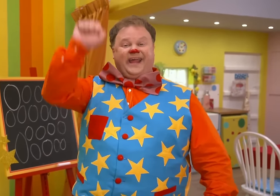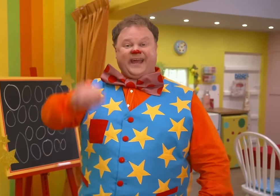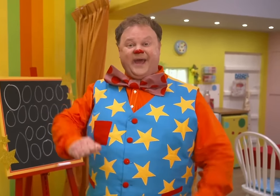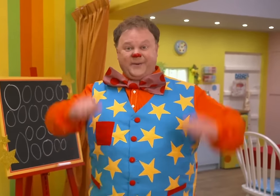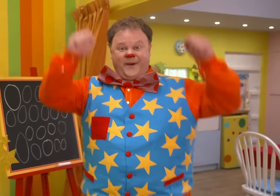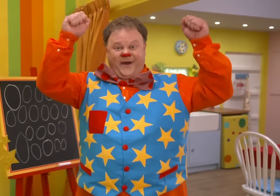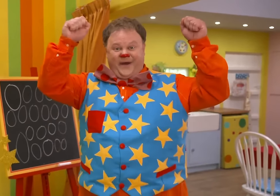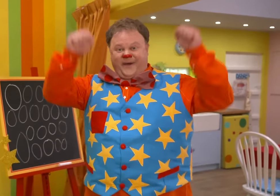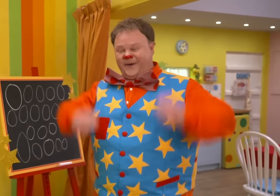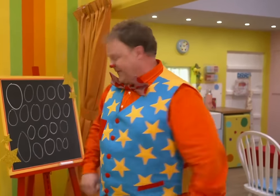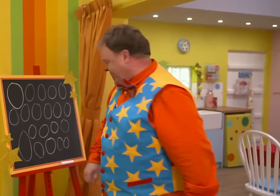Strike! Woohoo!